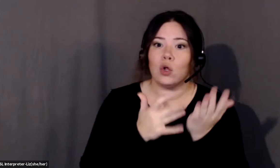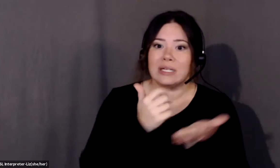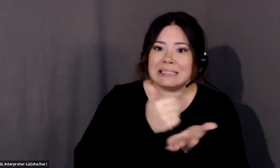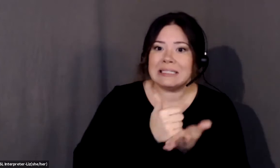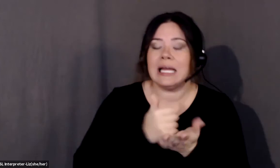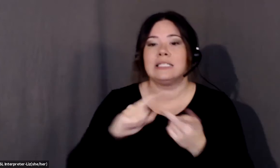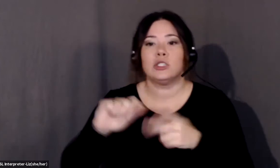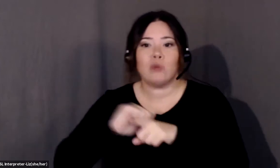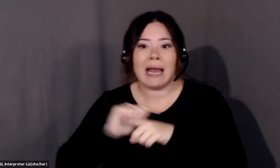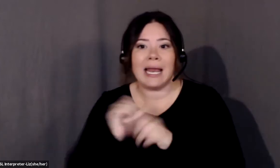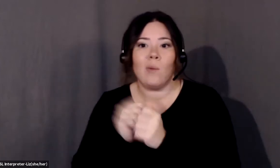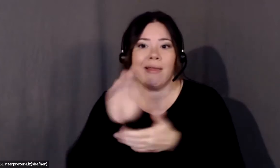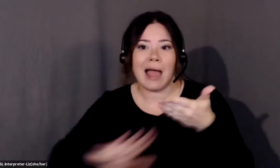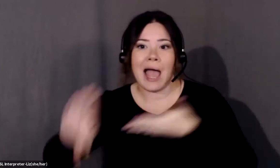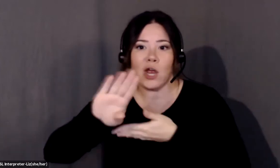settings,